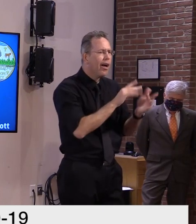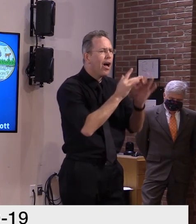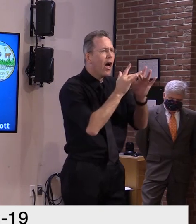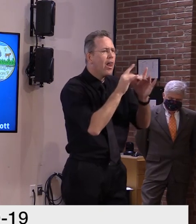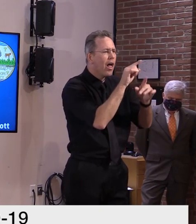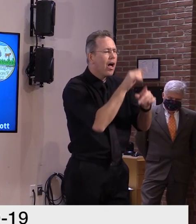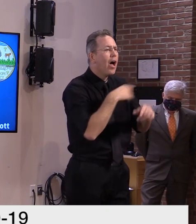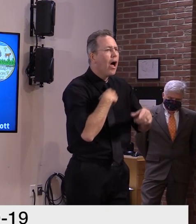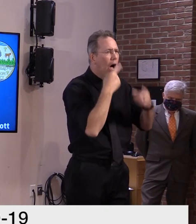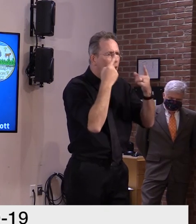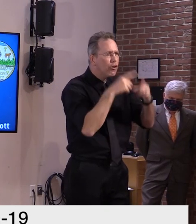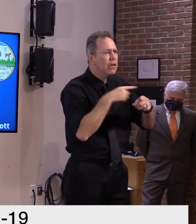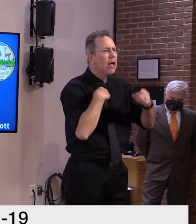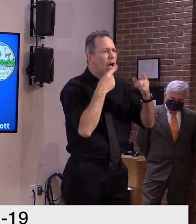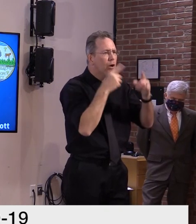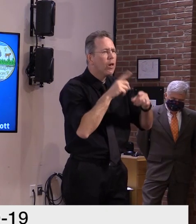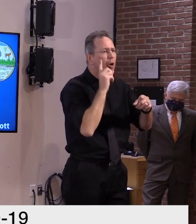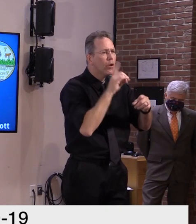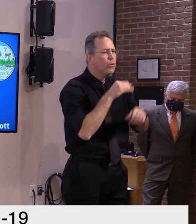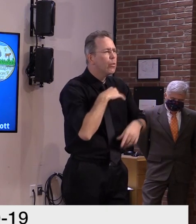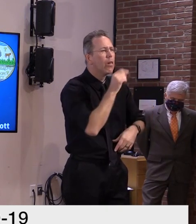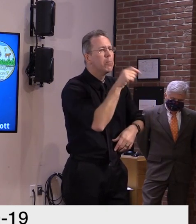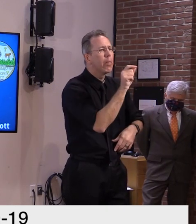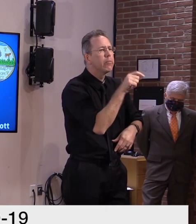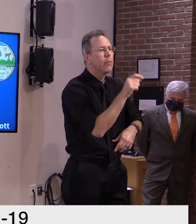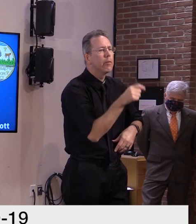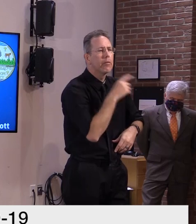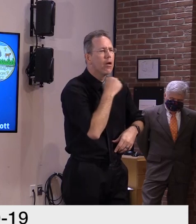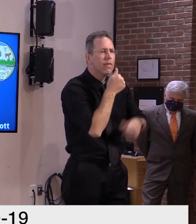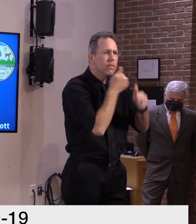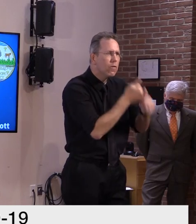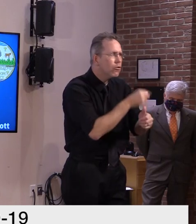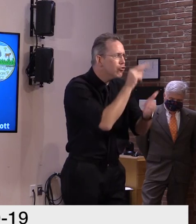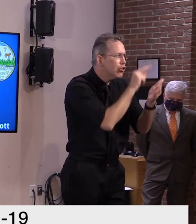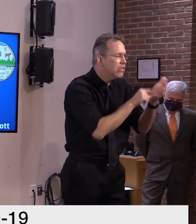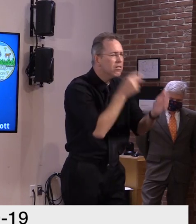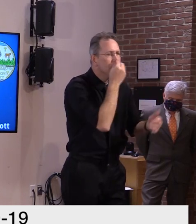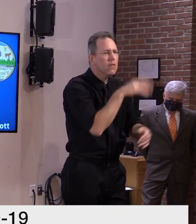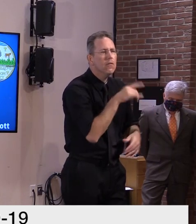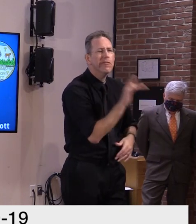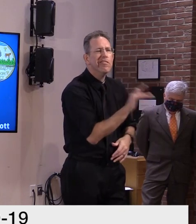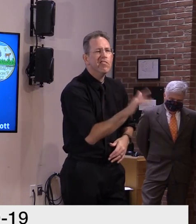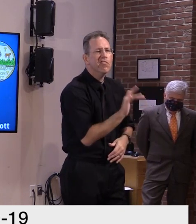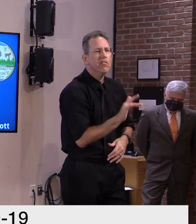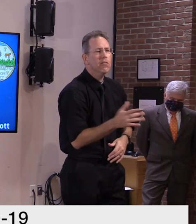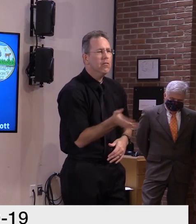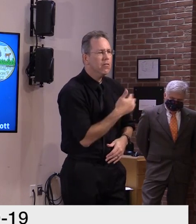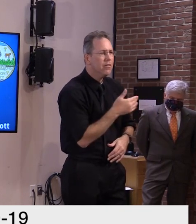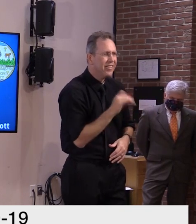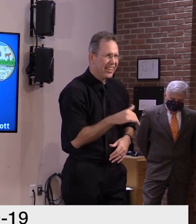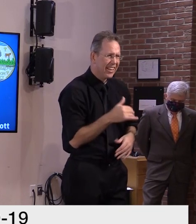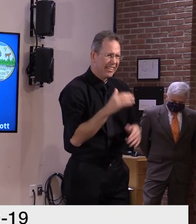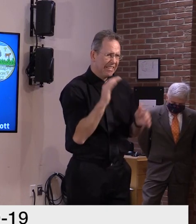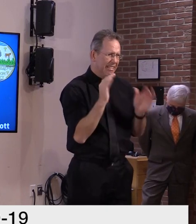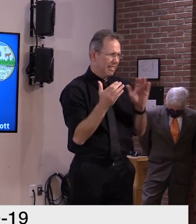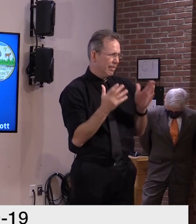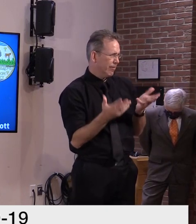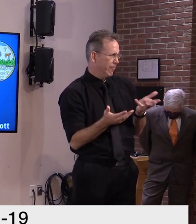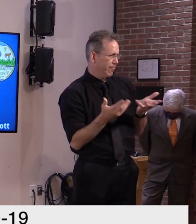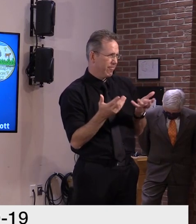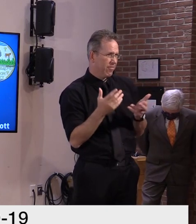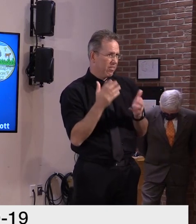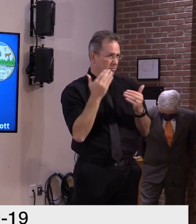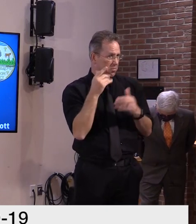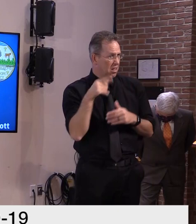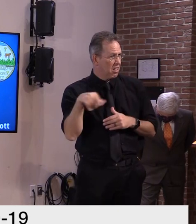So I guess I wonder what the enforceability of that is and whether you are anticipating that people